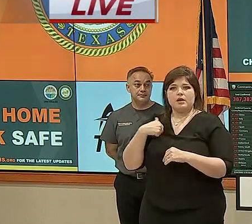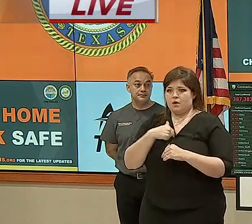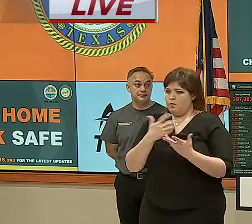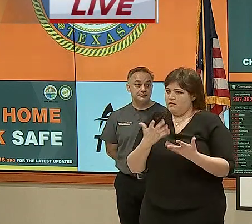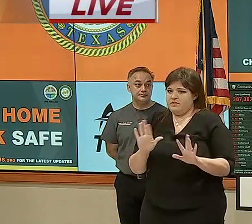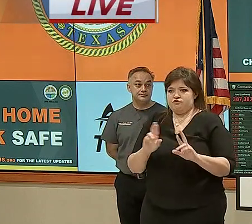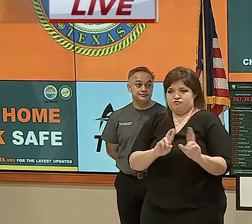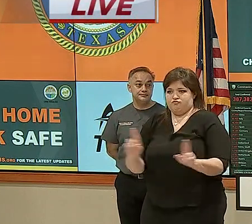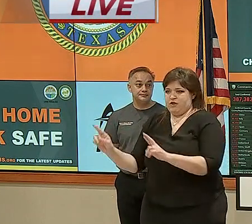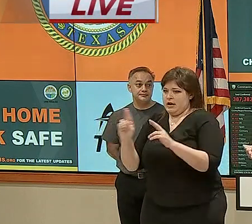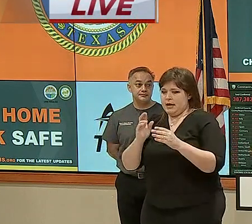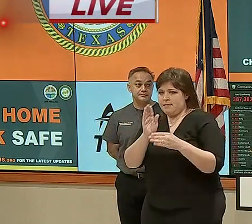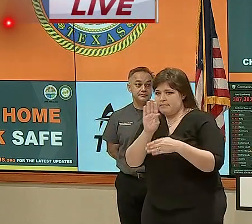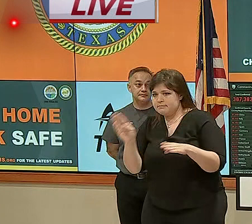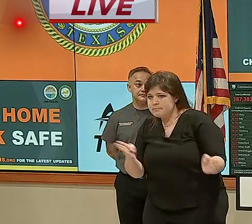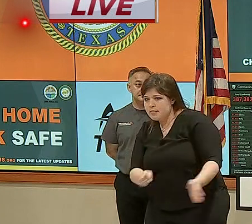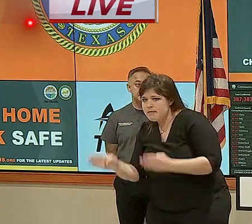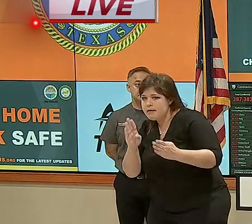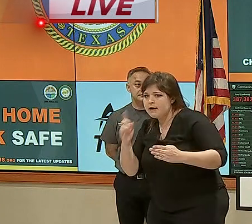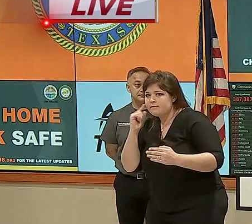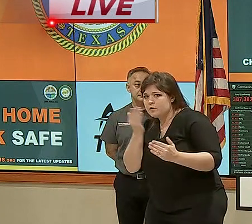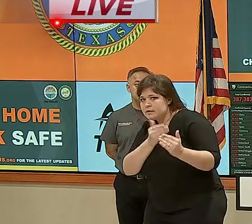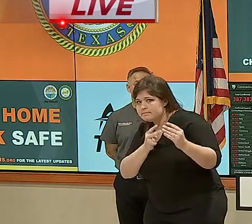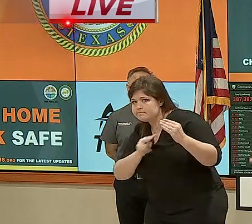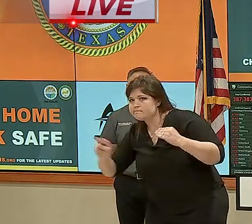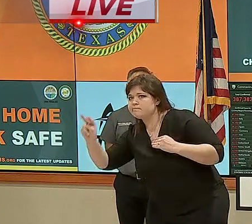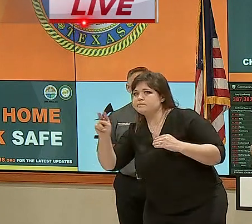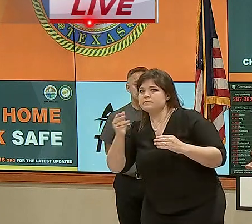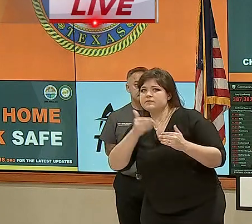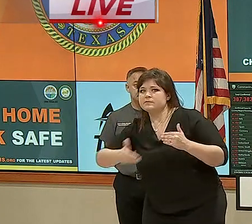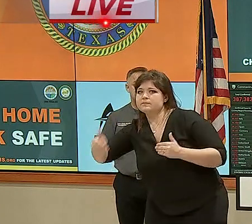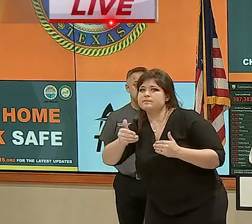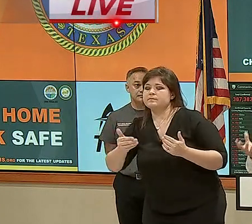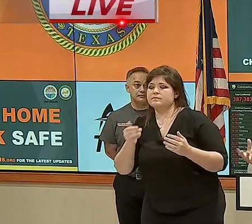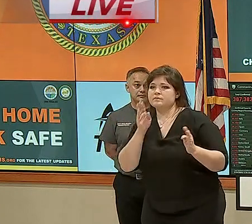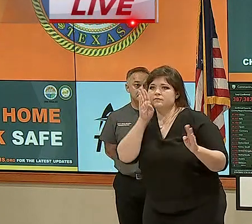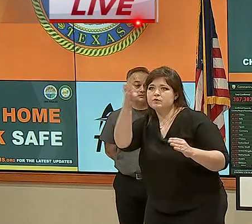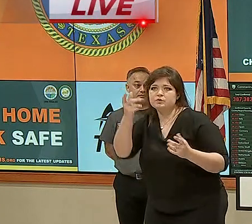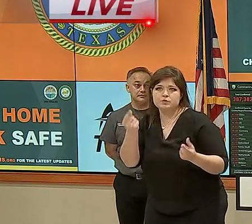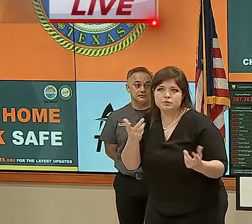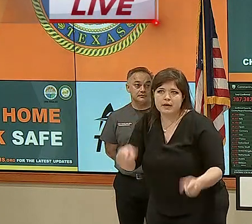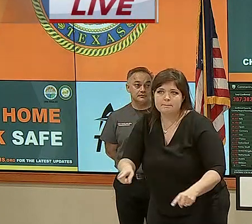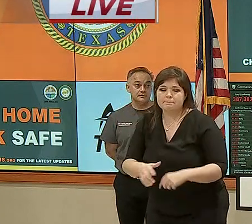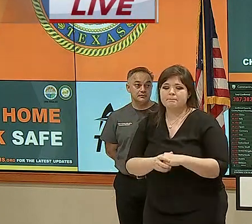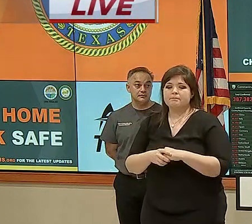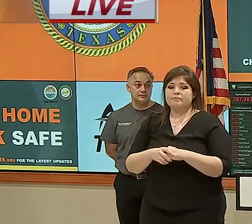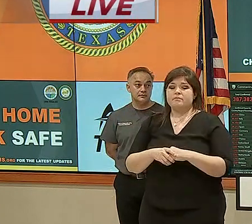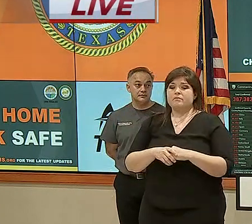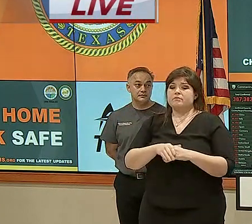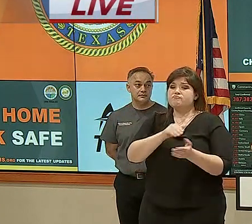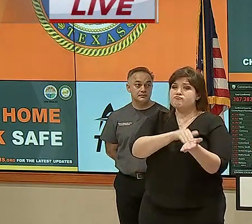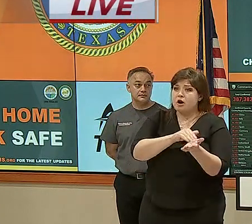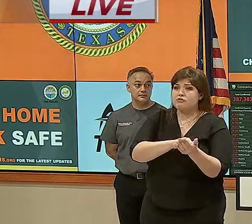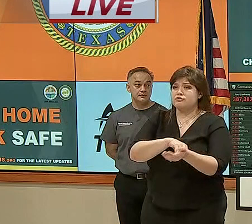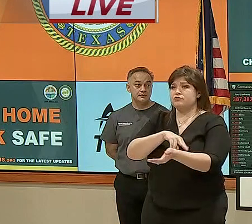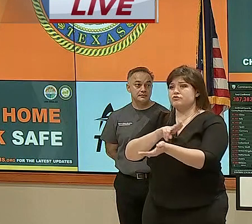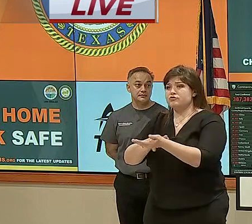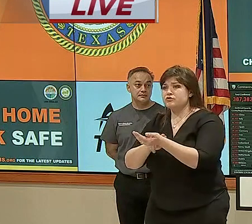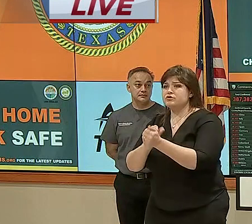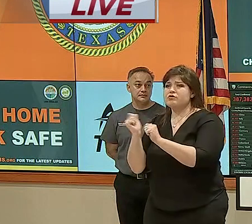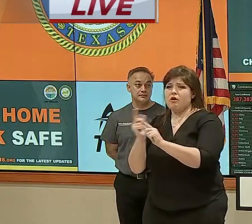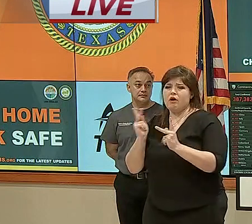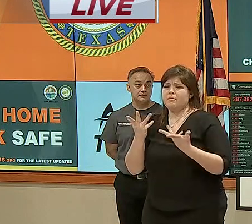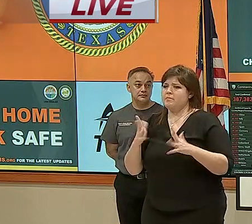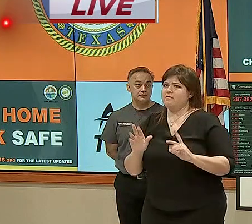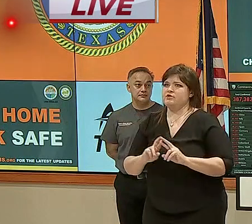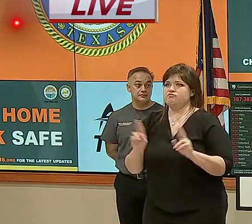that today. Now, as I look at the healthcare providers, the physicians, the nurses, all of the people on the front lines, we all went into